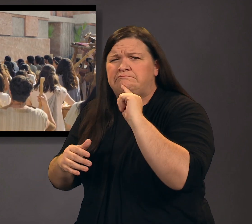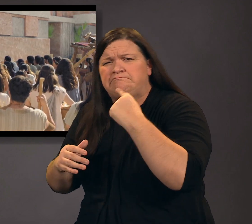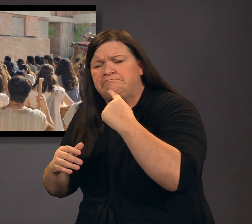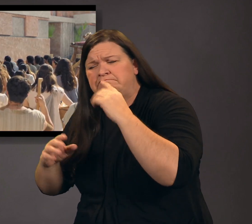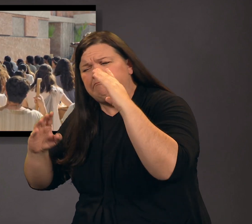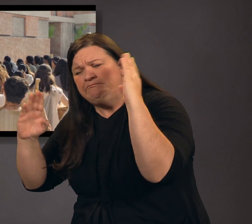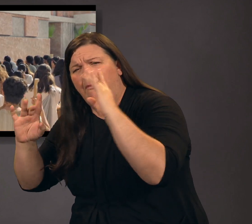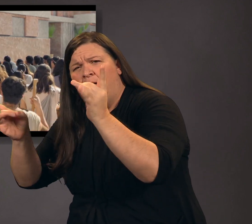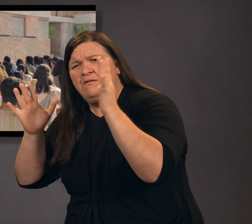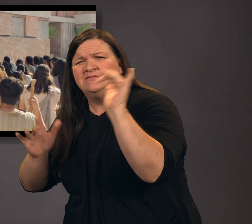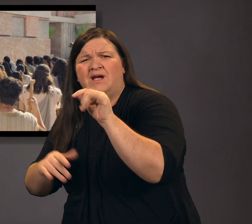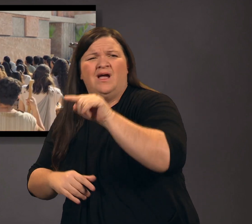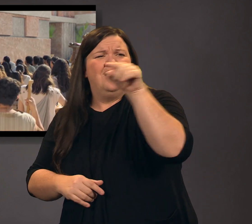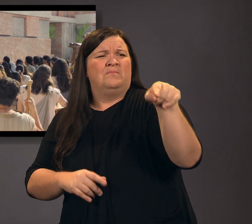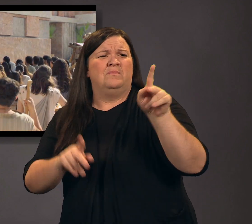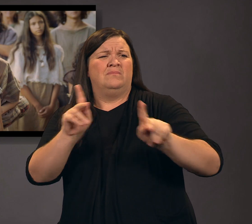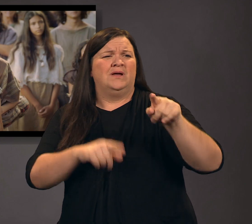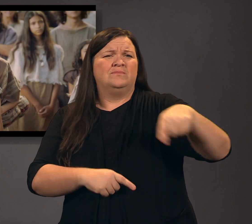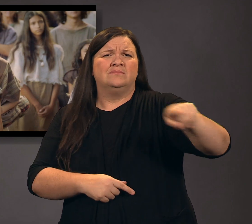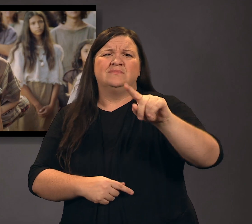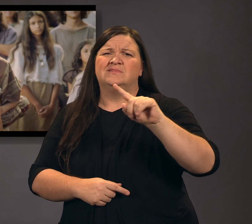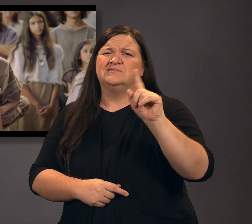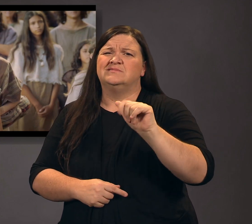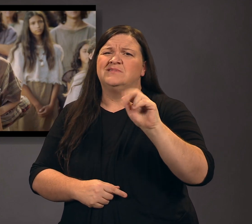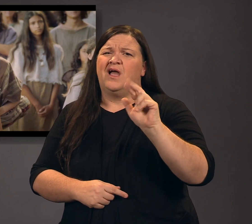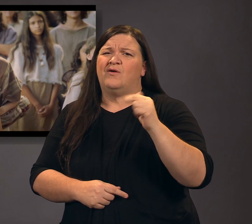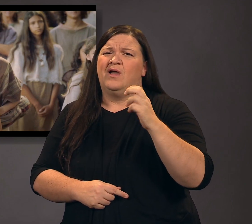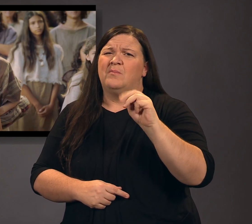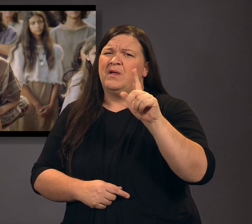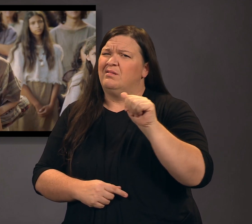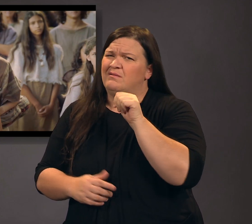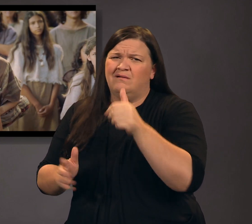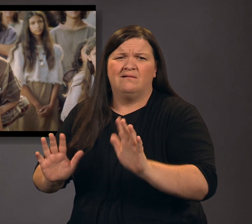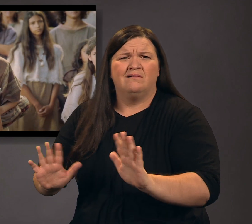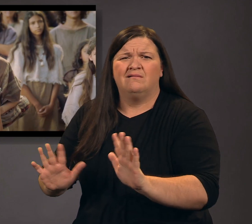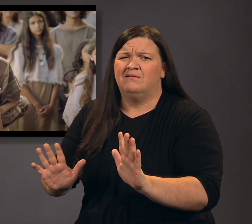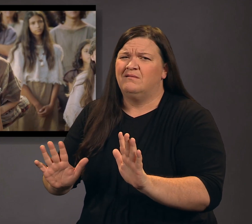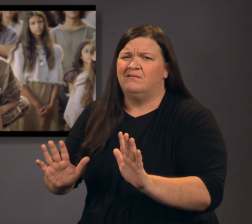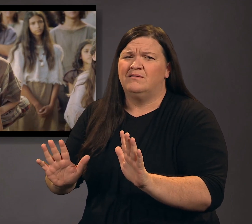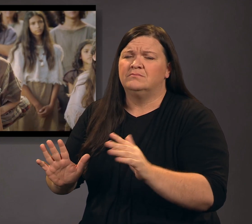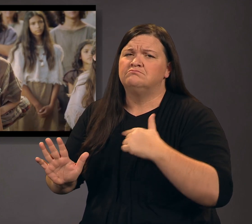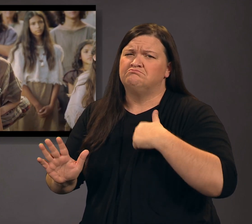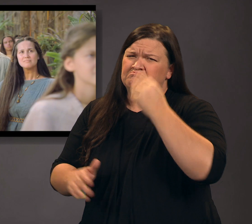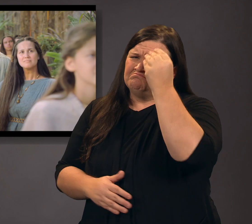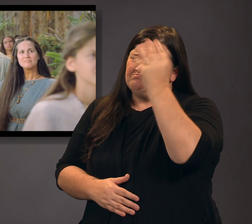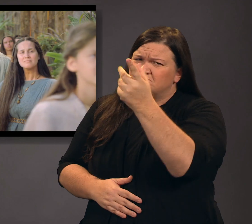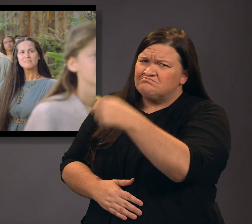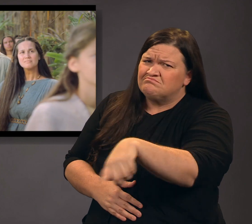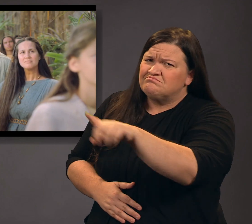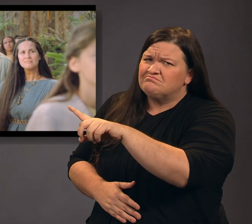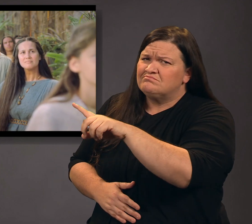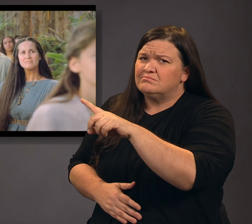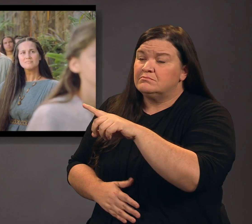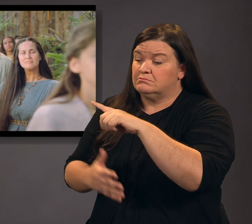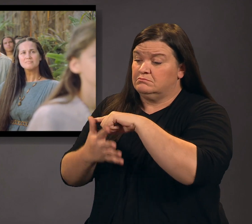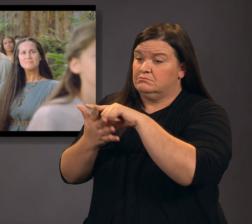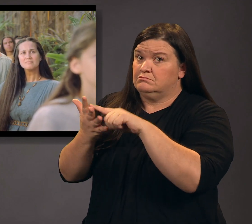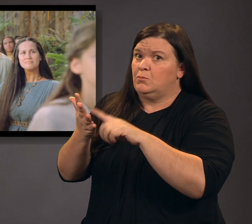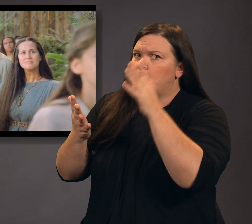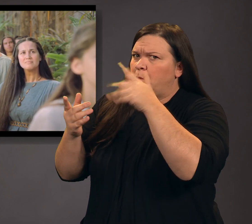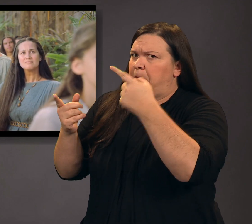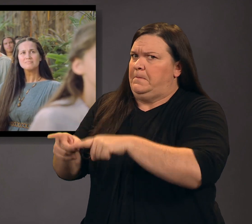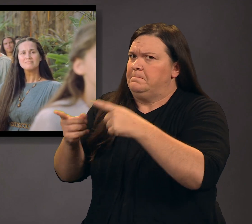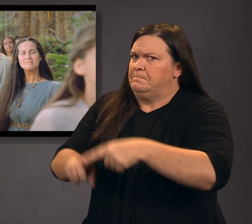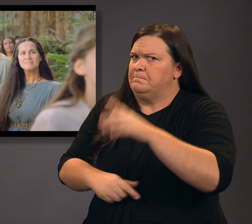dilemma that our brethren were in at Zarahemla. For behold, I say unto you, there be many things to come.